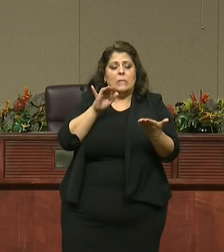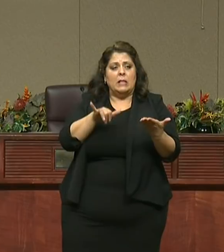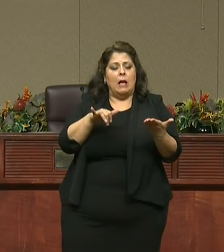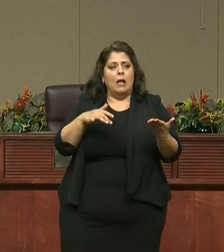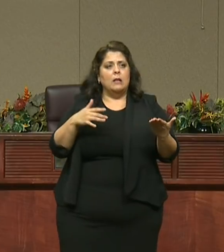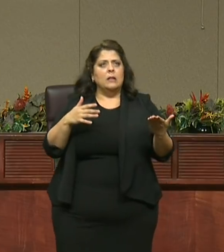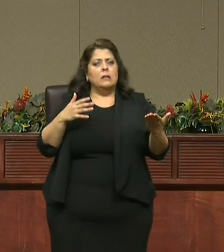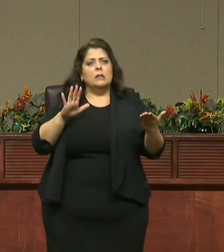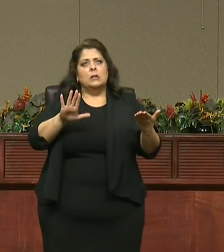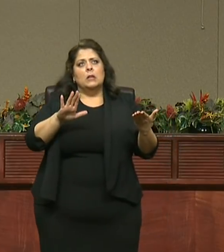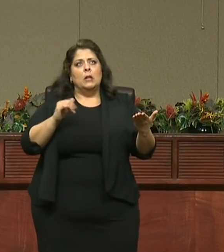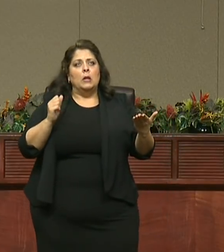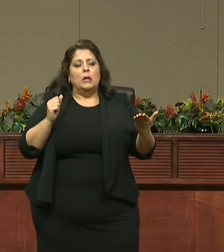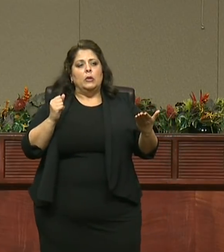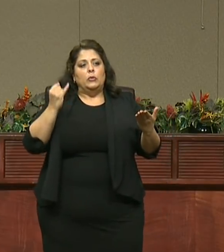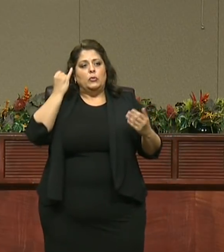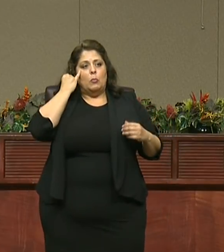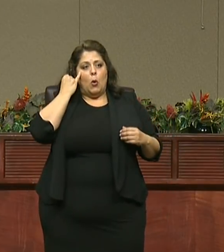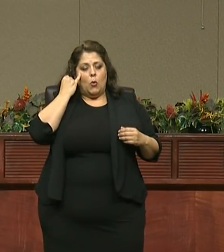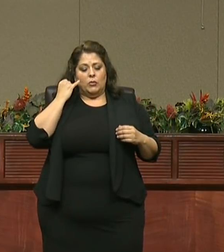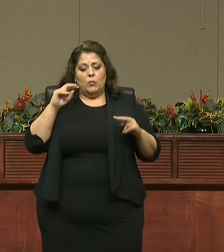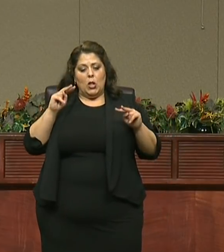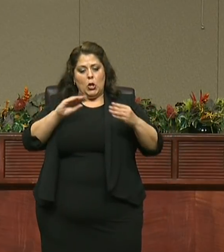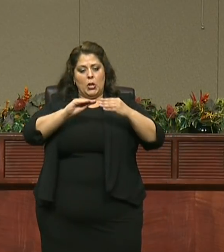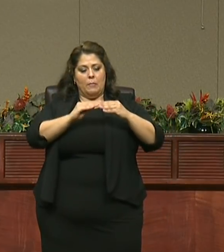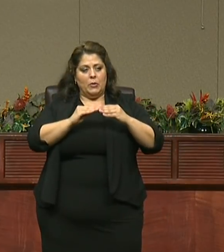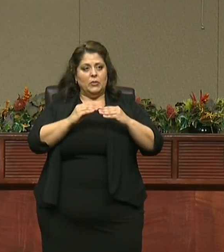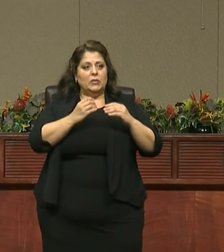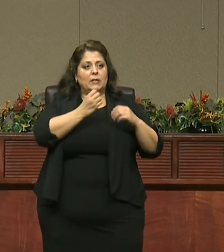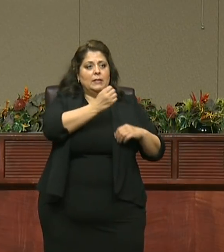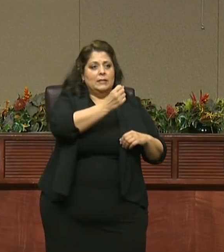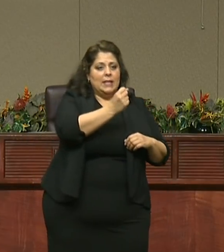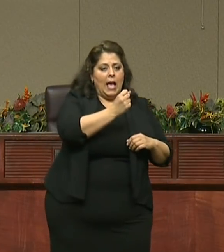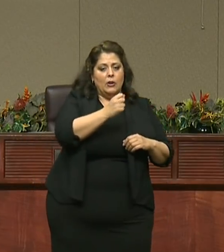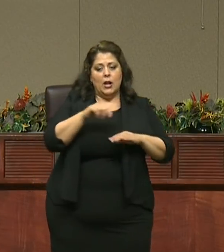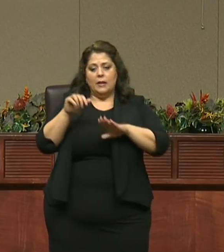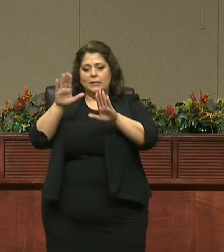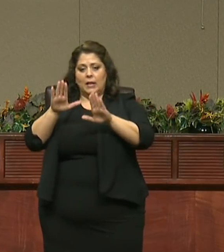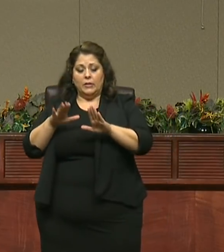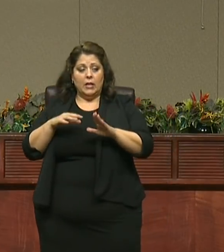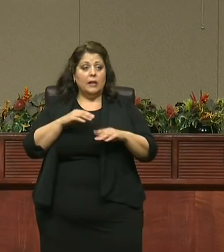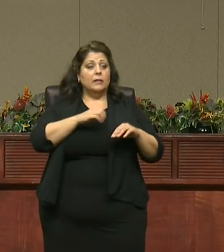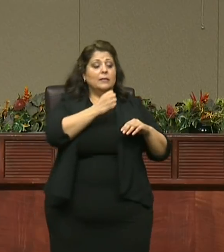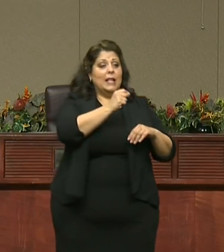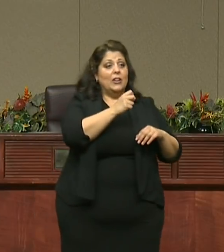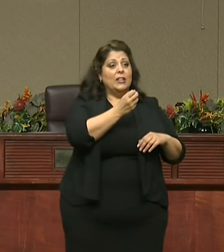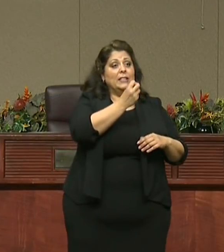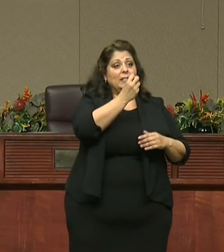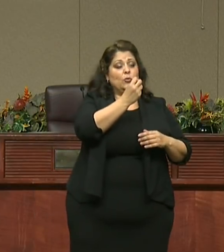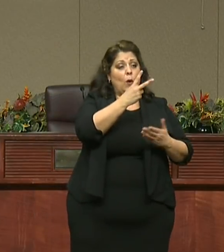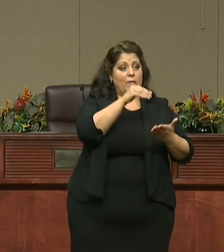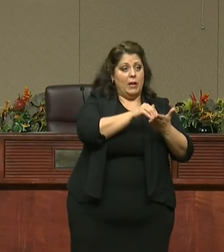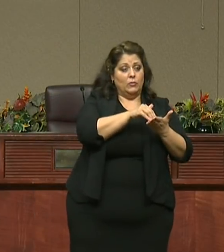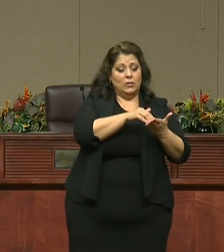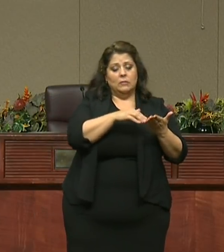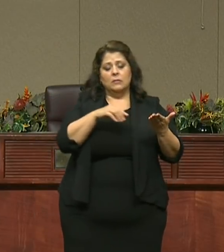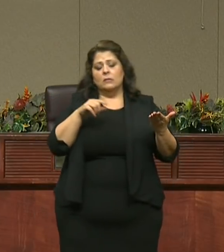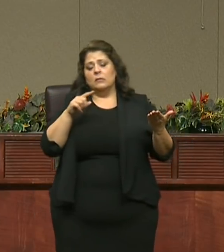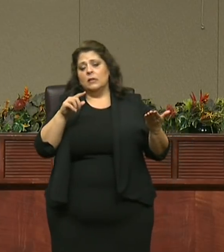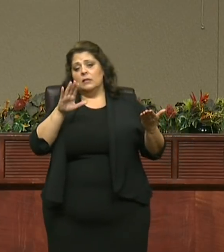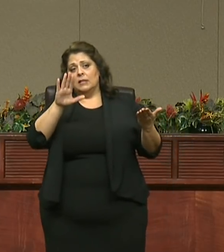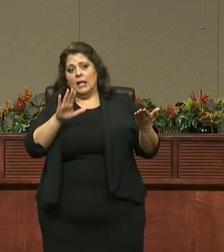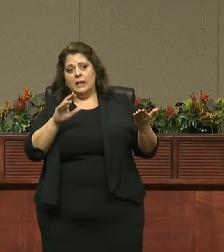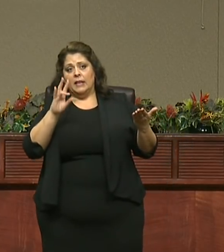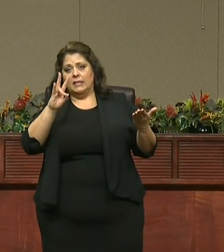if you see Saturday and Sunday, and Saturday you have 12,000 cases, on Sunday you have 7,000. So there is a difference